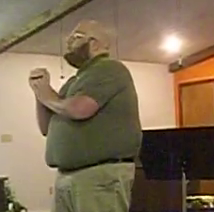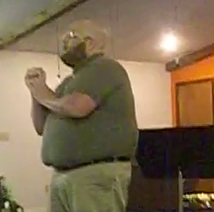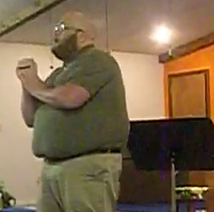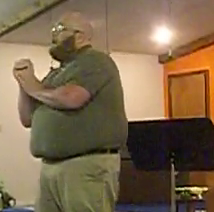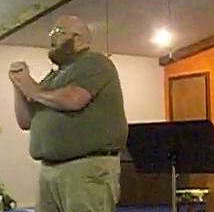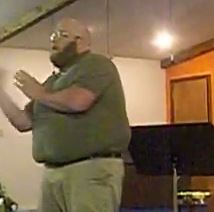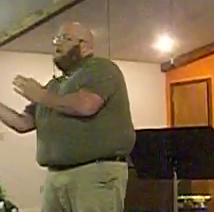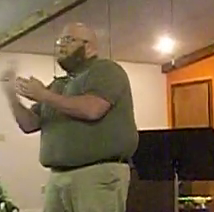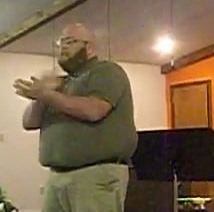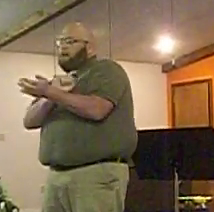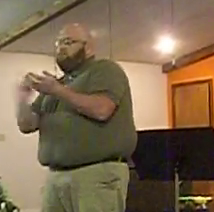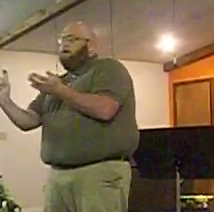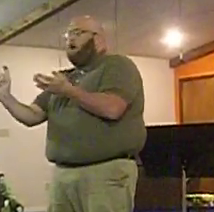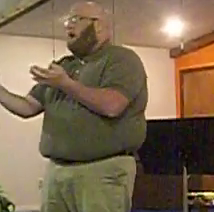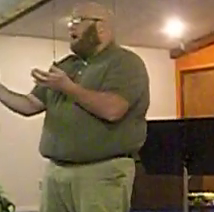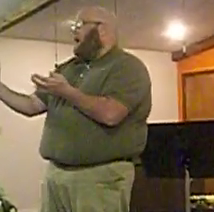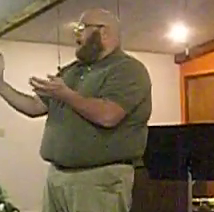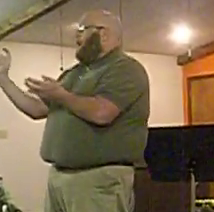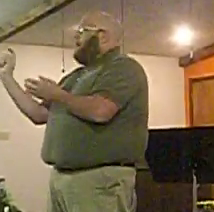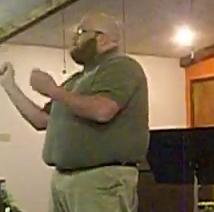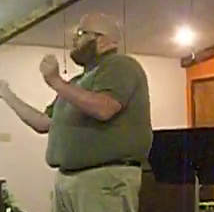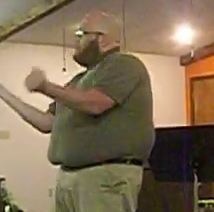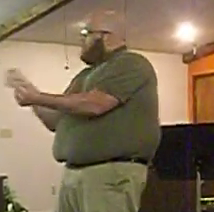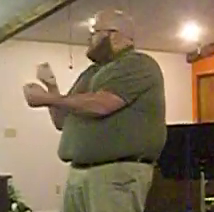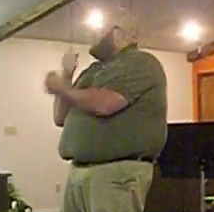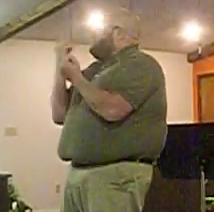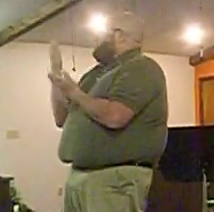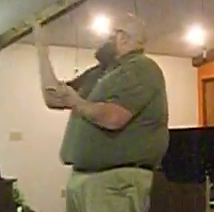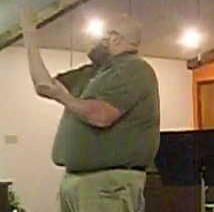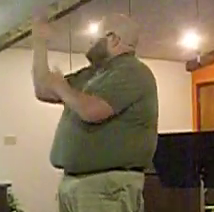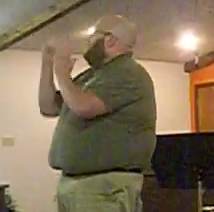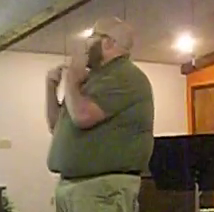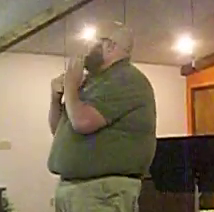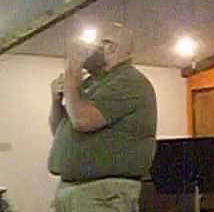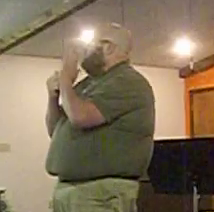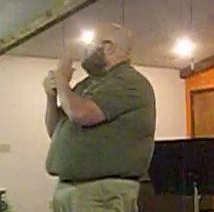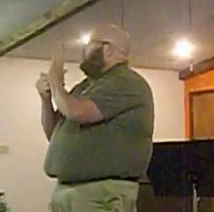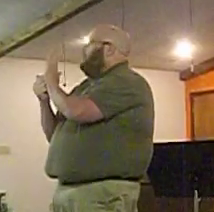the cry was the love he showed,